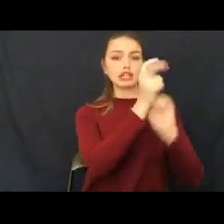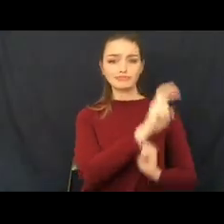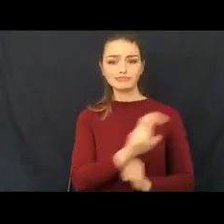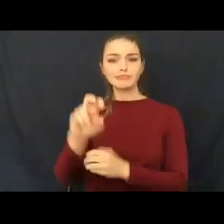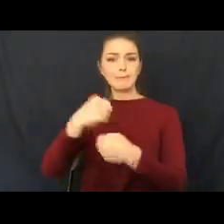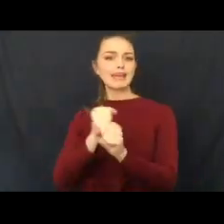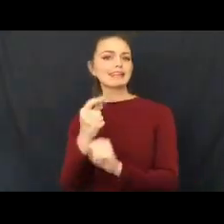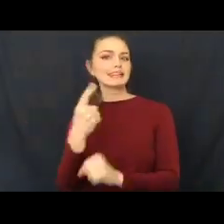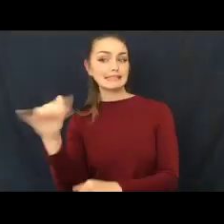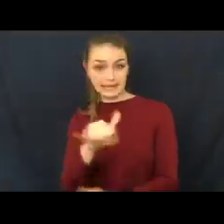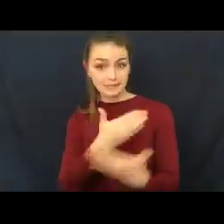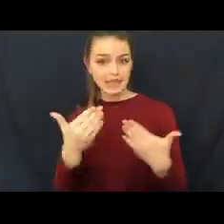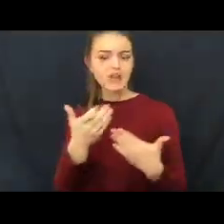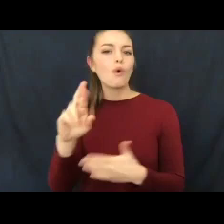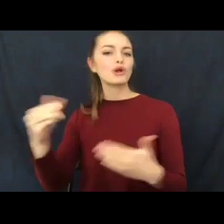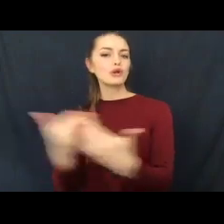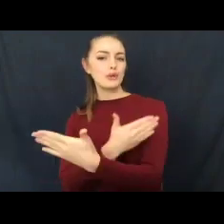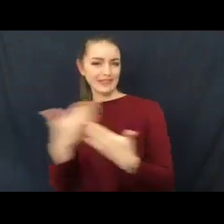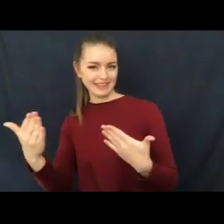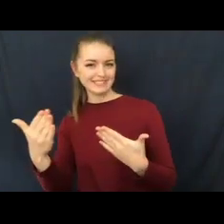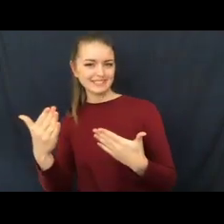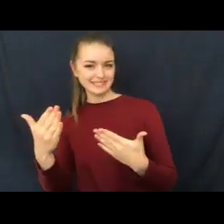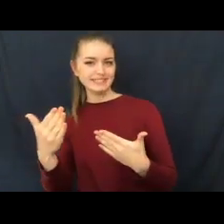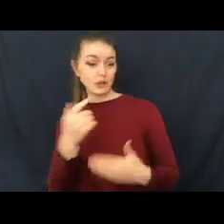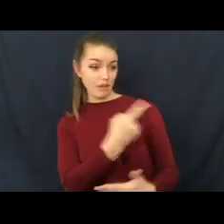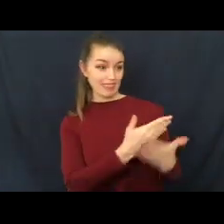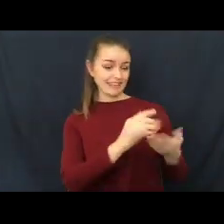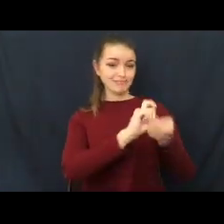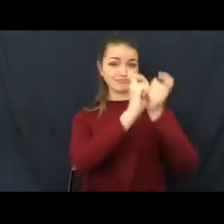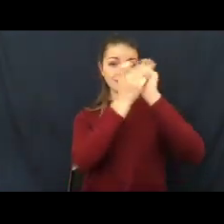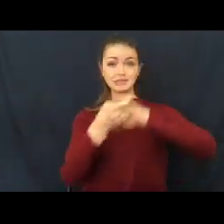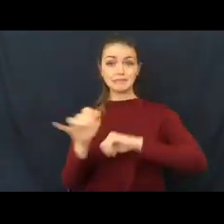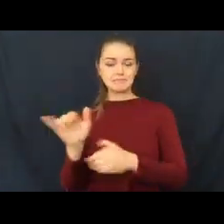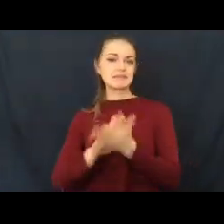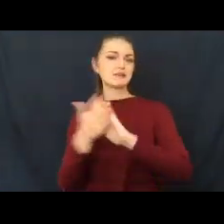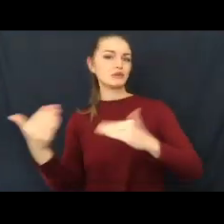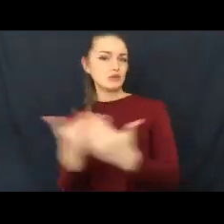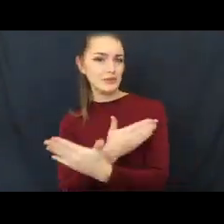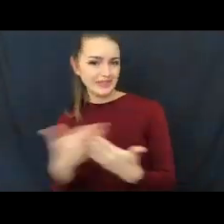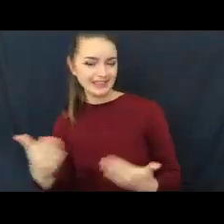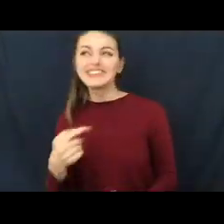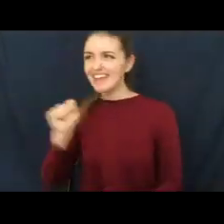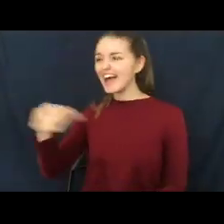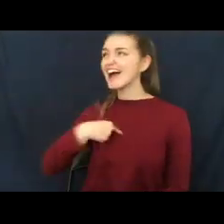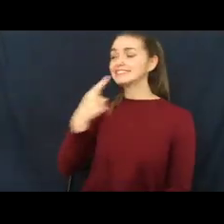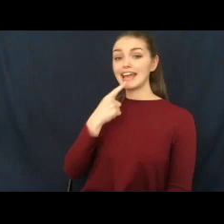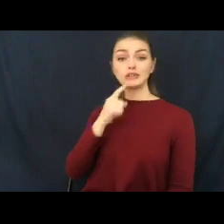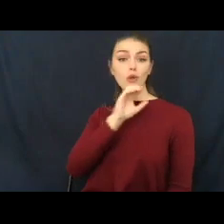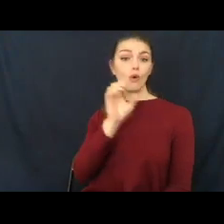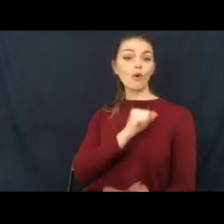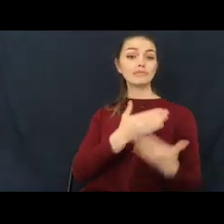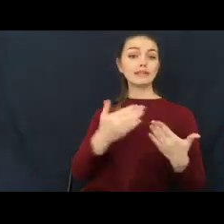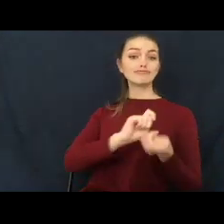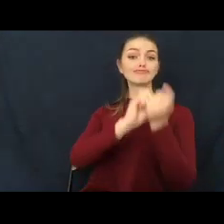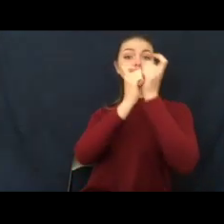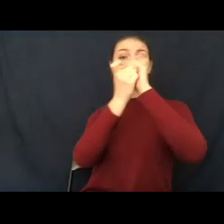else. So that would Yeah. be the best way for me to describe it. Exactly. Yeah, I like to say it's to take something old and to make something